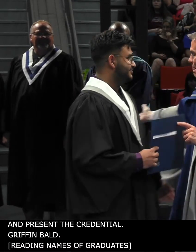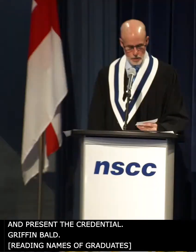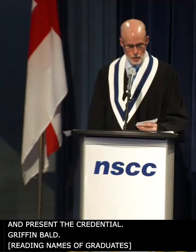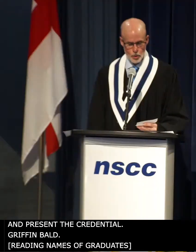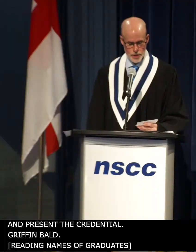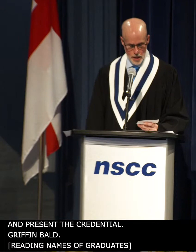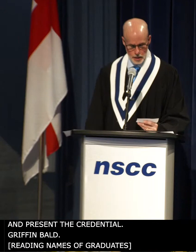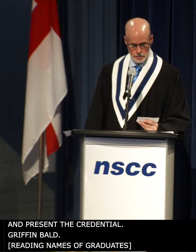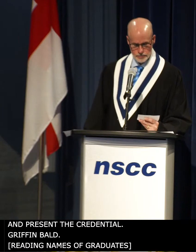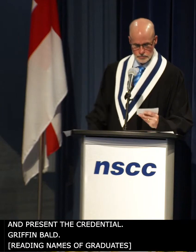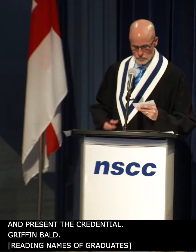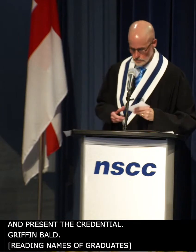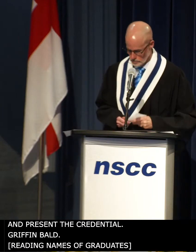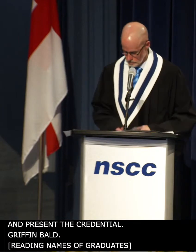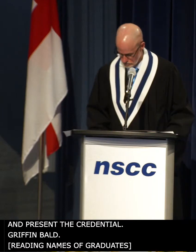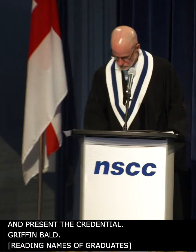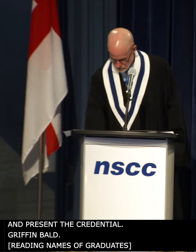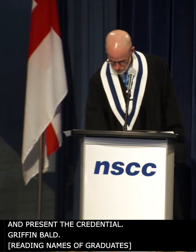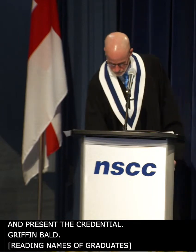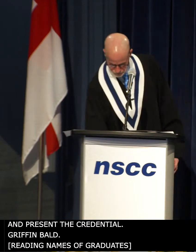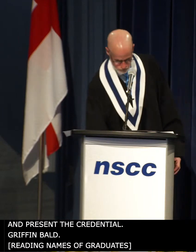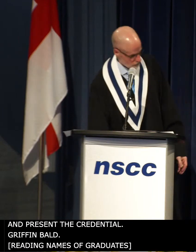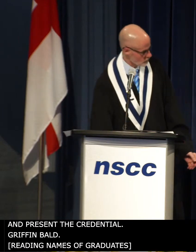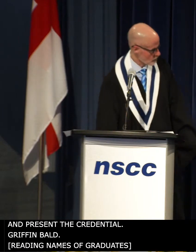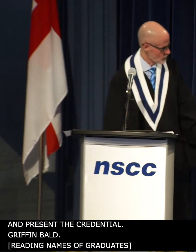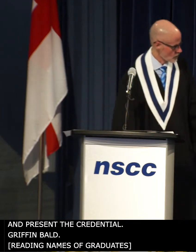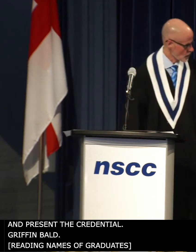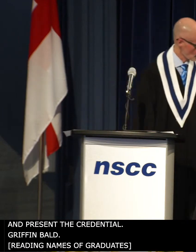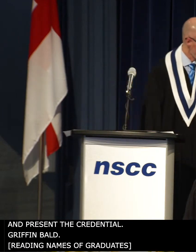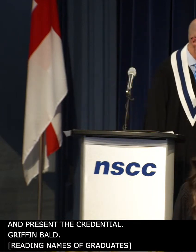Paulina Hozar.